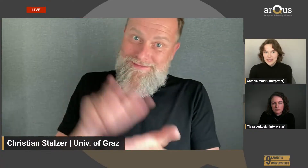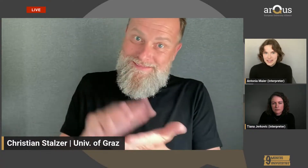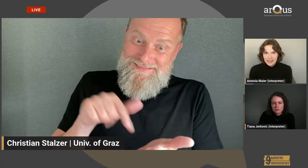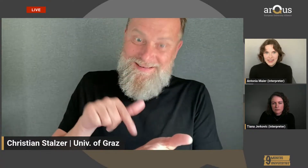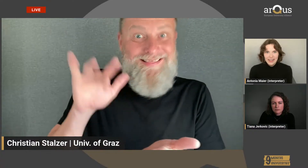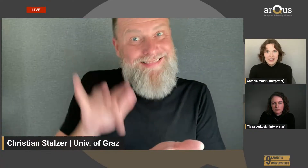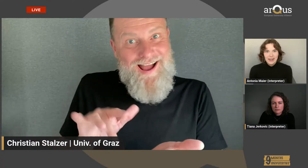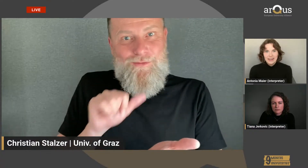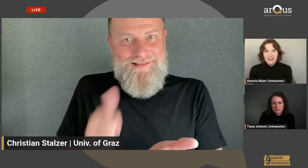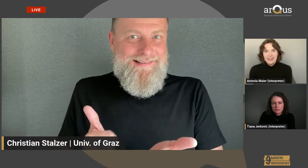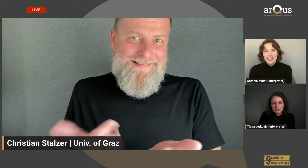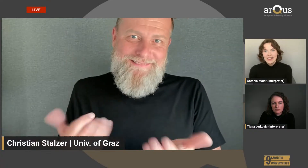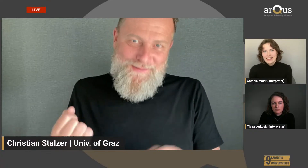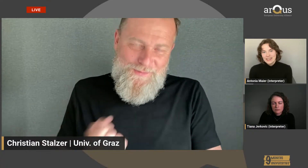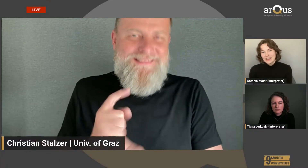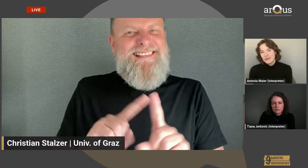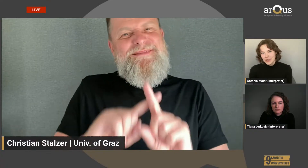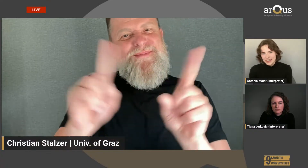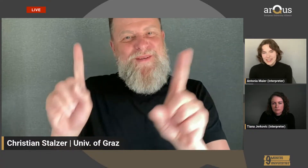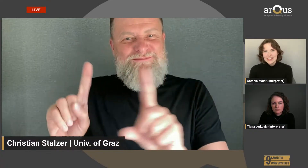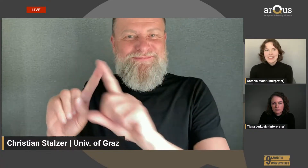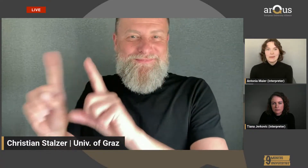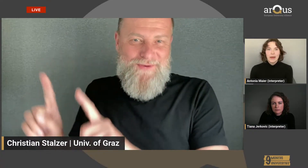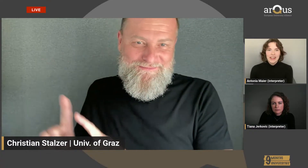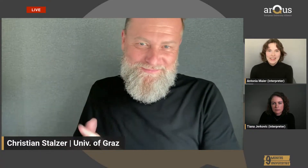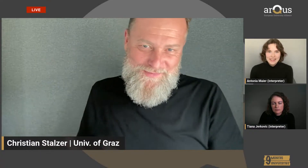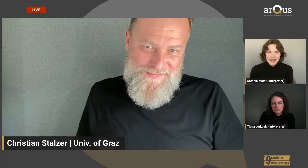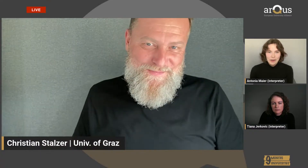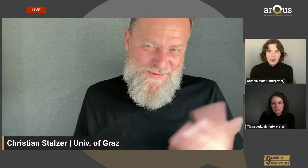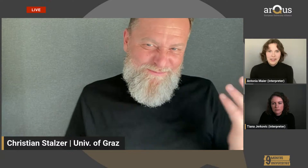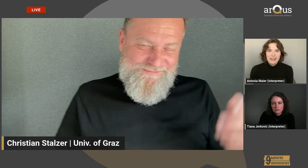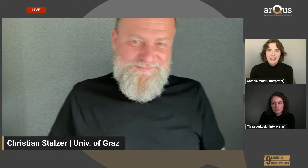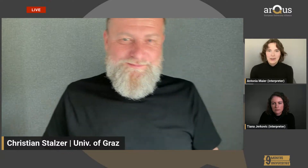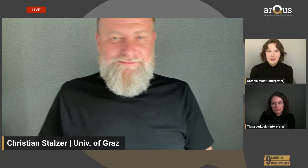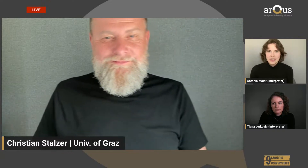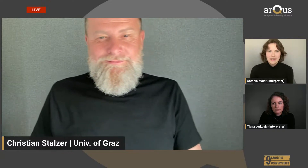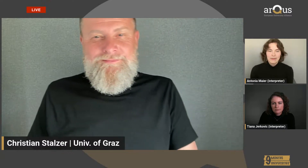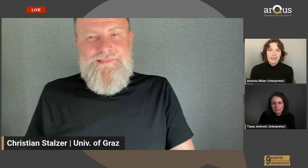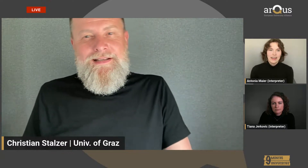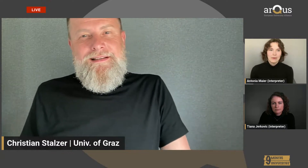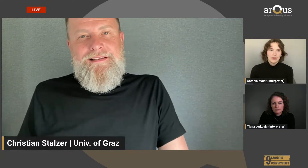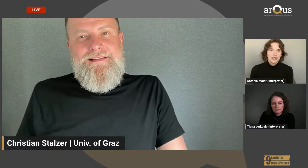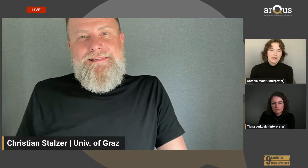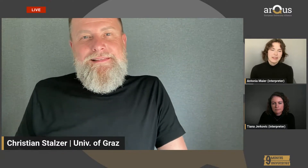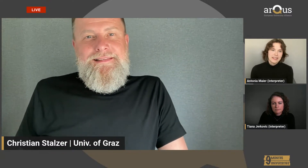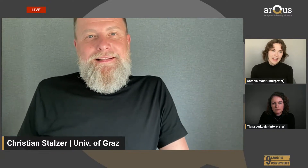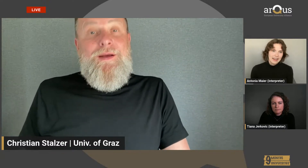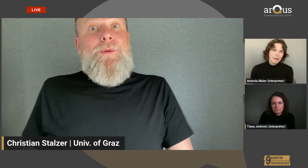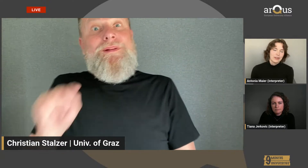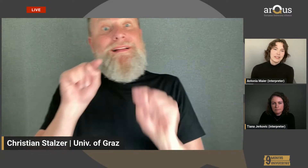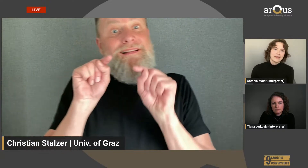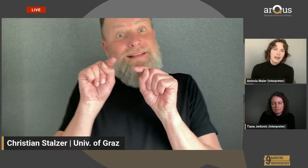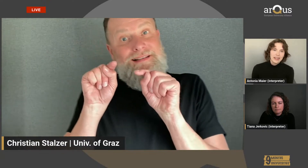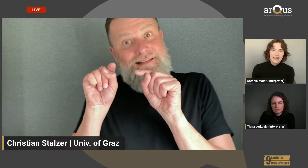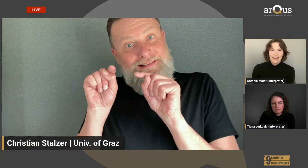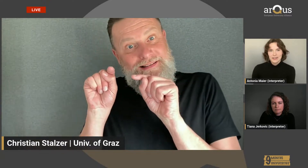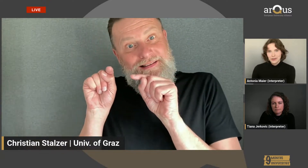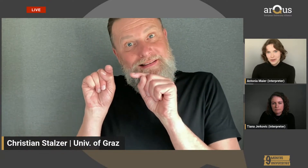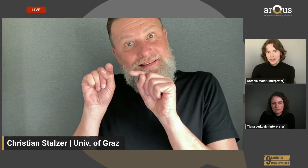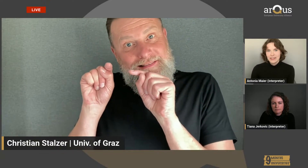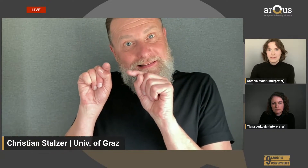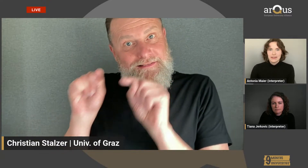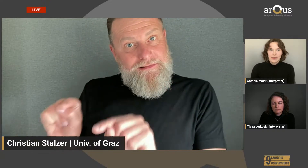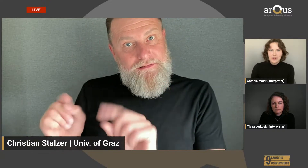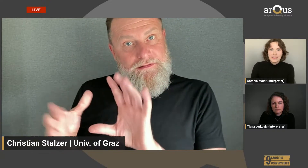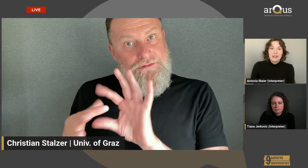Of course, there are differences. It depends on the countries if the sign language is recognized